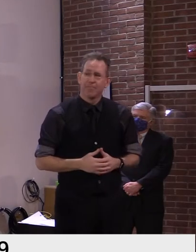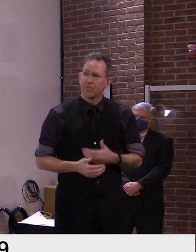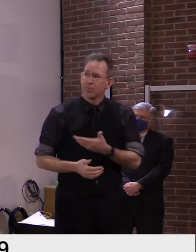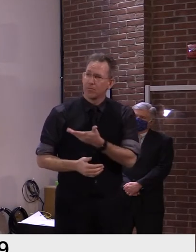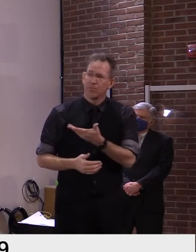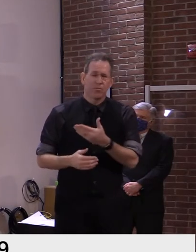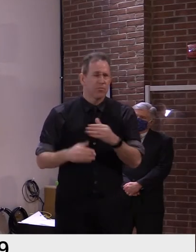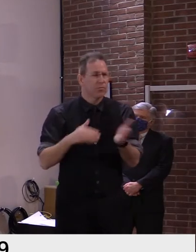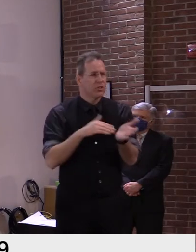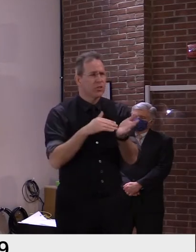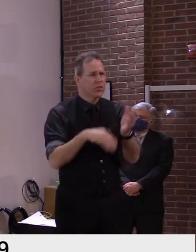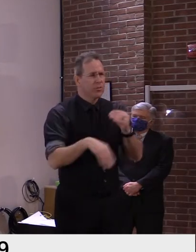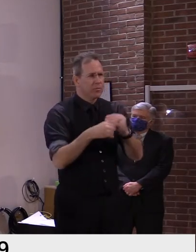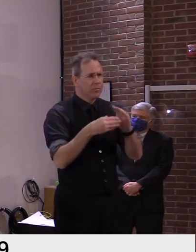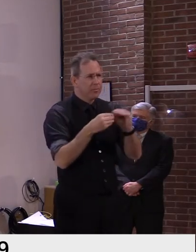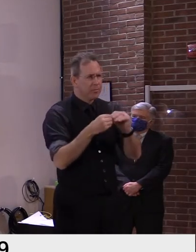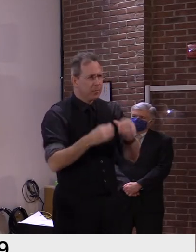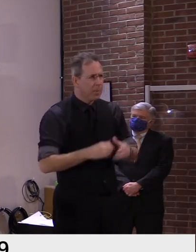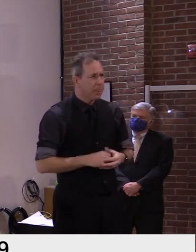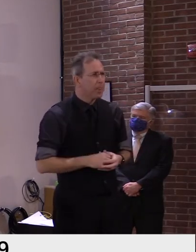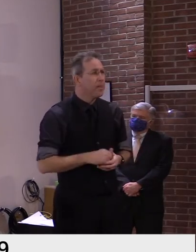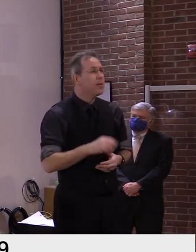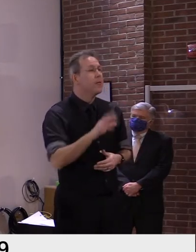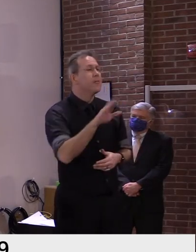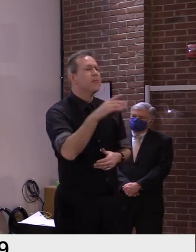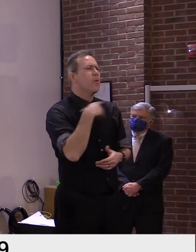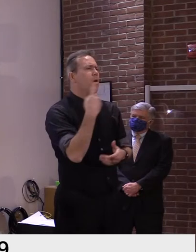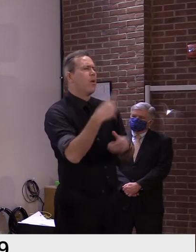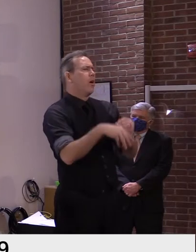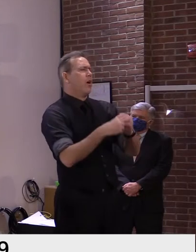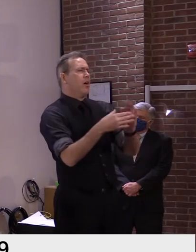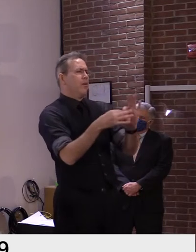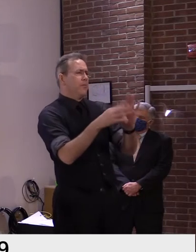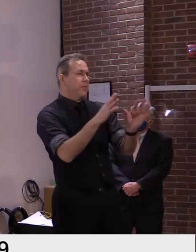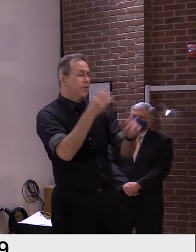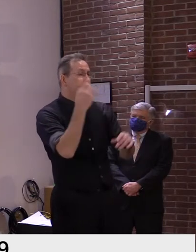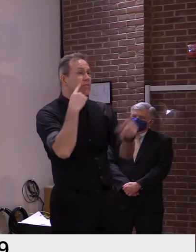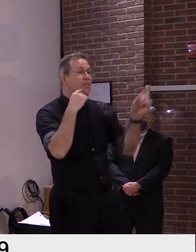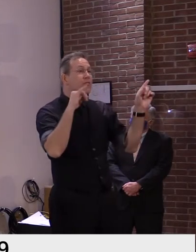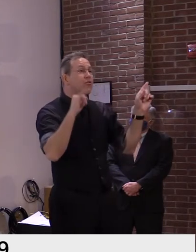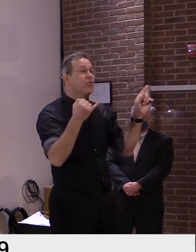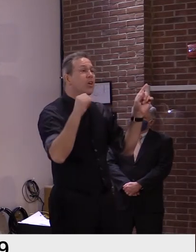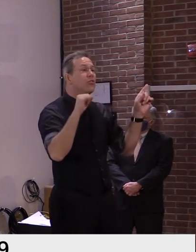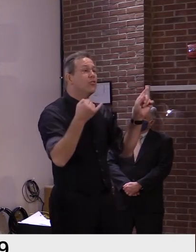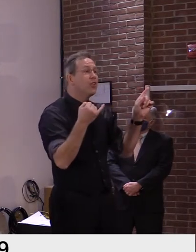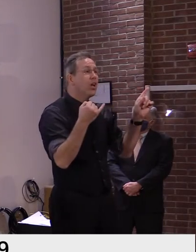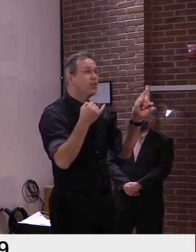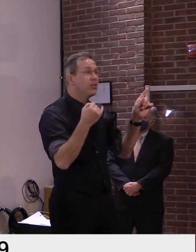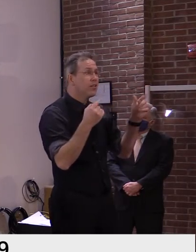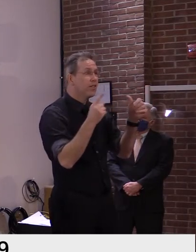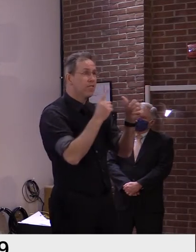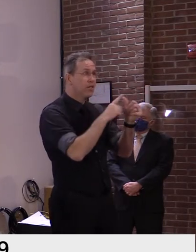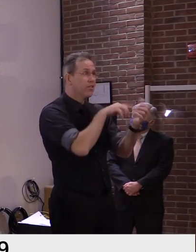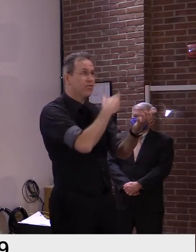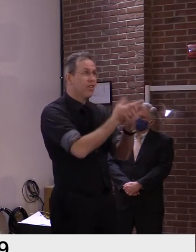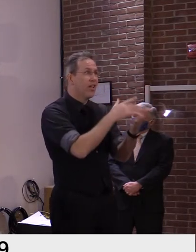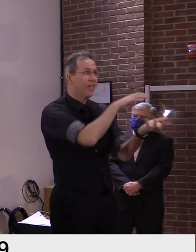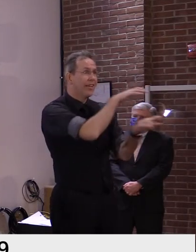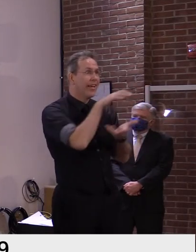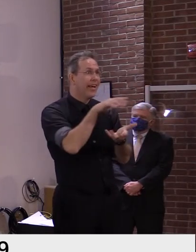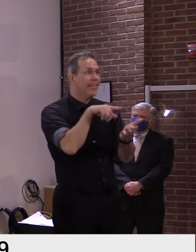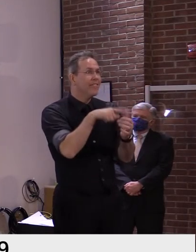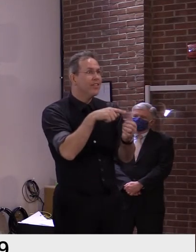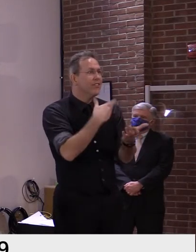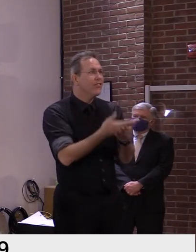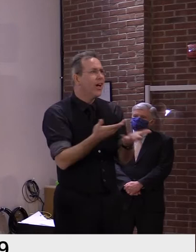Yeah, and the only thing to add to that, if this were the first vaccine that came out and we didn't yet have the other two, everyone would have said,